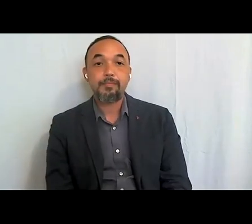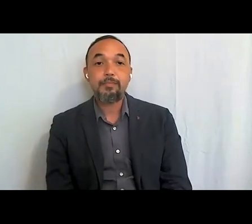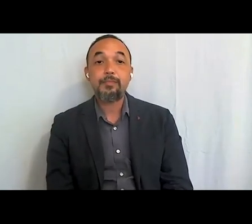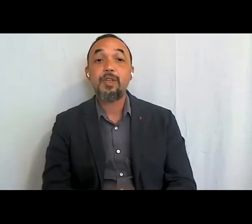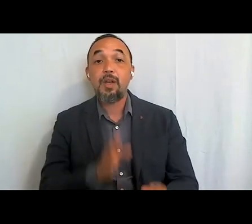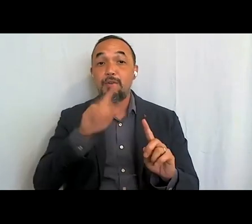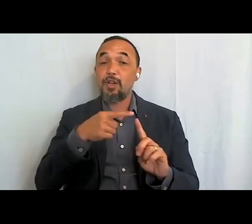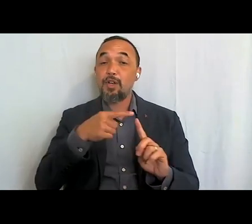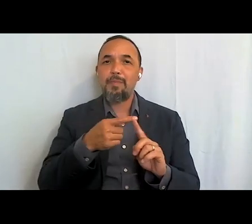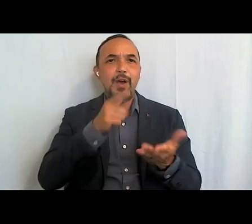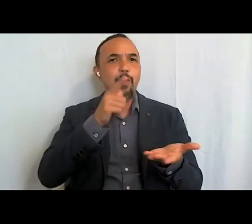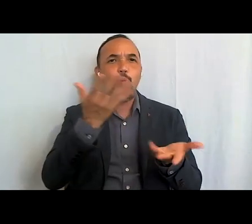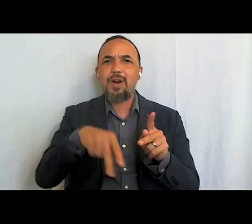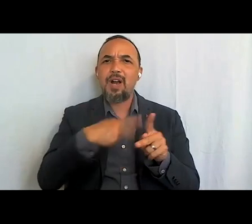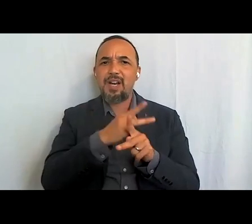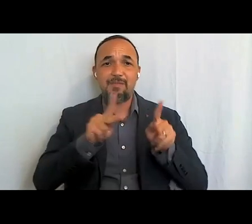I'm proud to say that